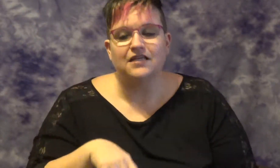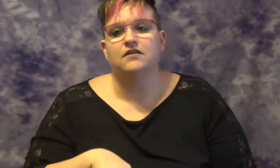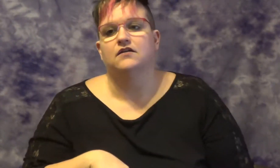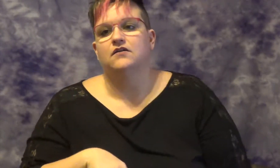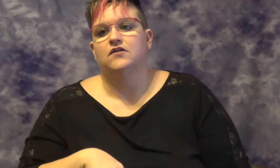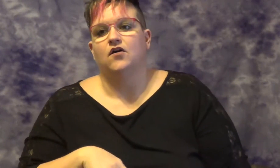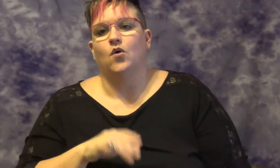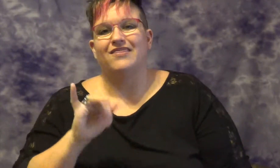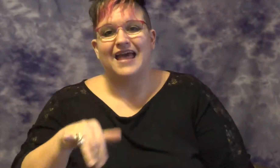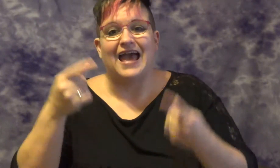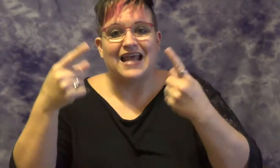and